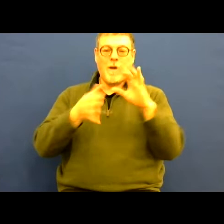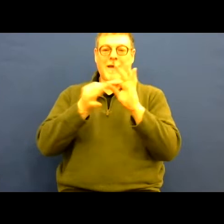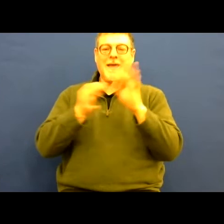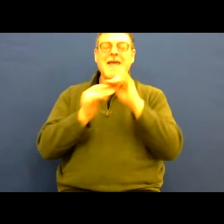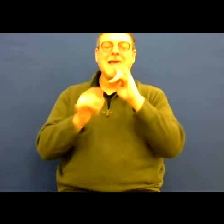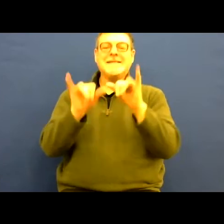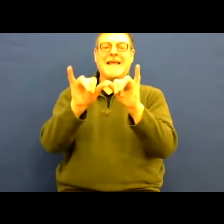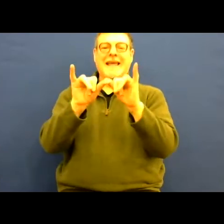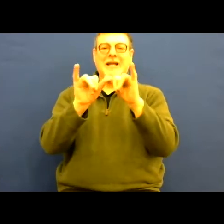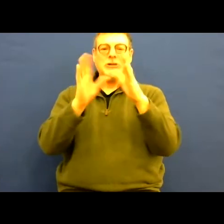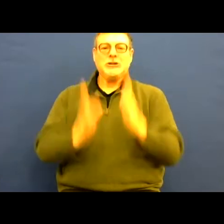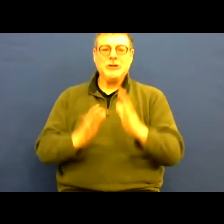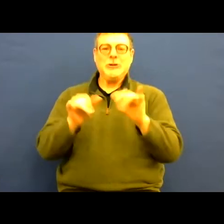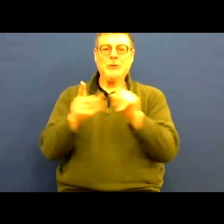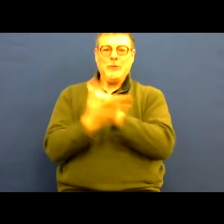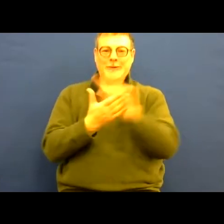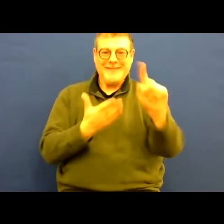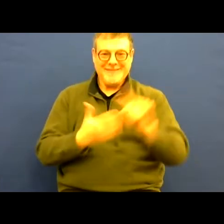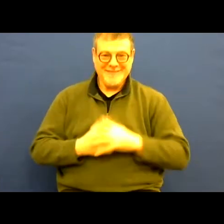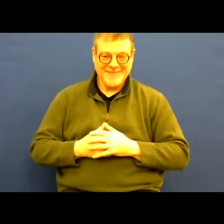Engineers Week.